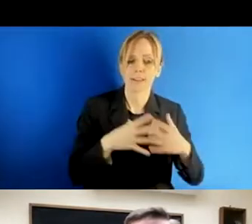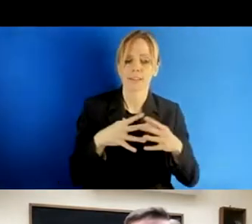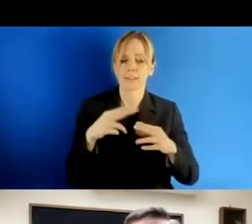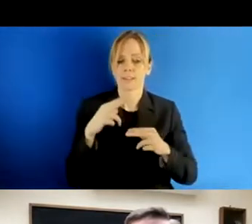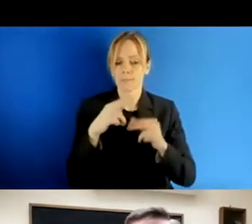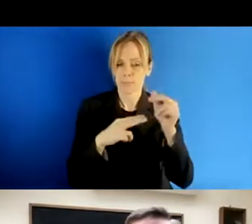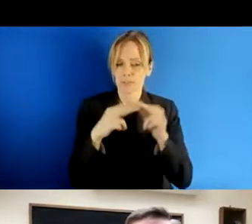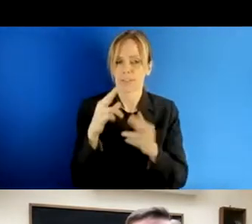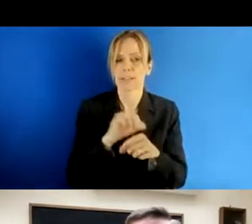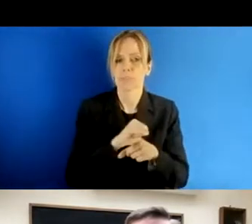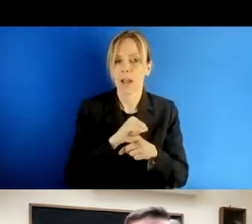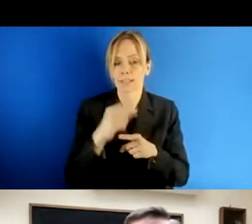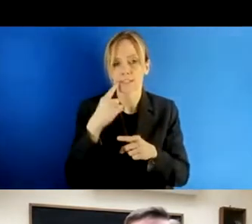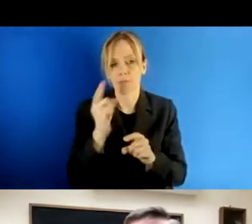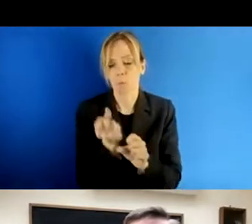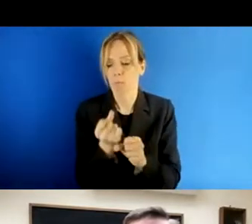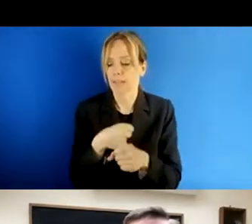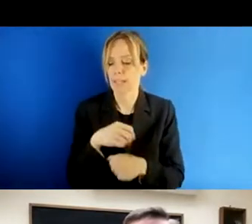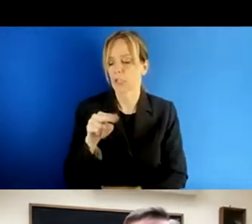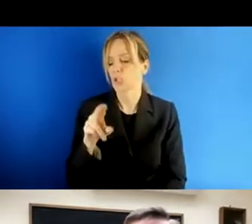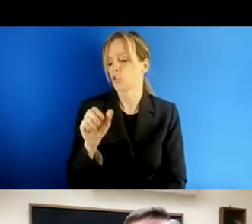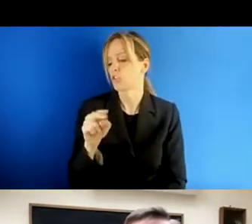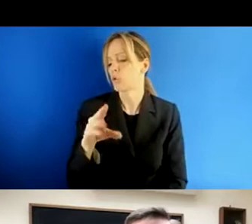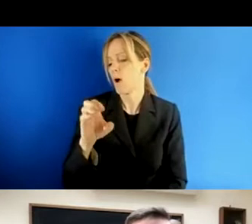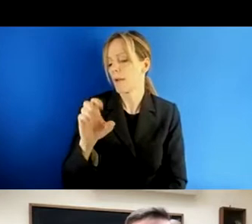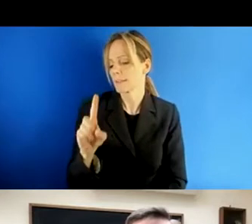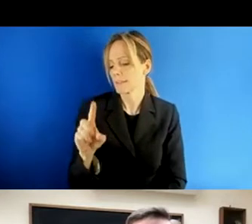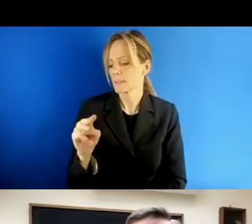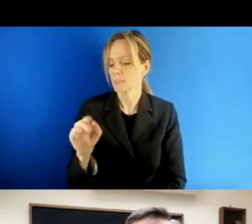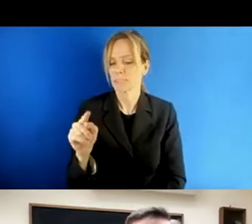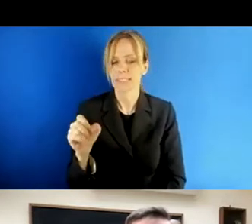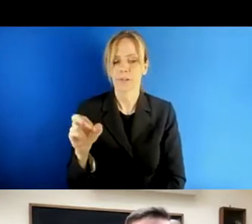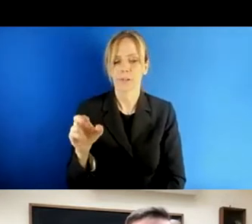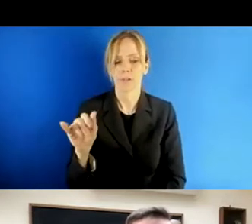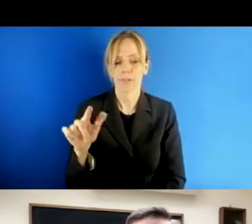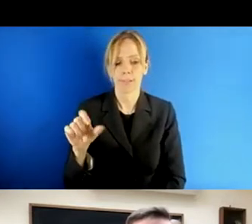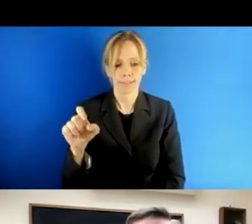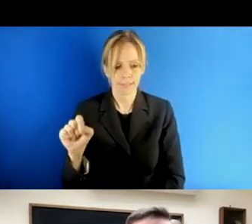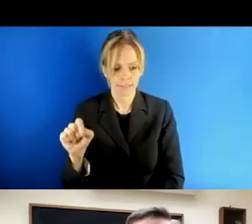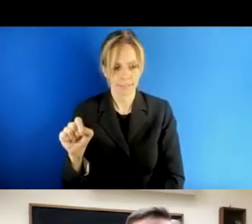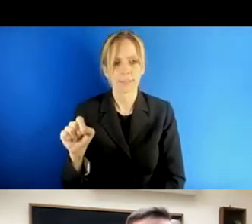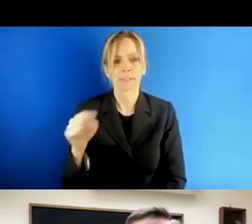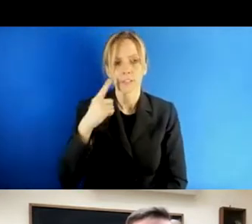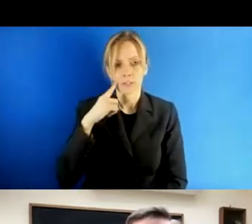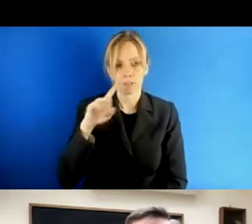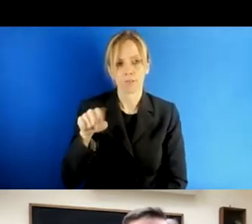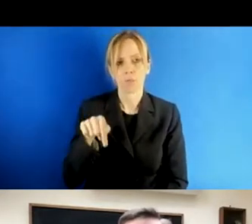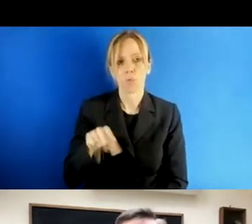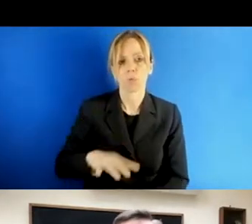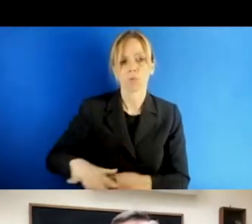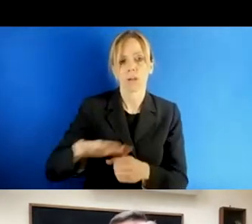a nuanced new materialist and historical disability epistemology, particularly engaging with scientific